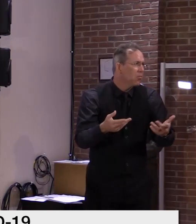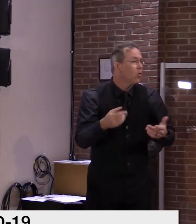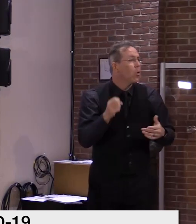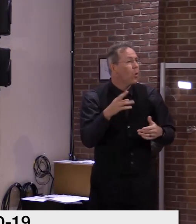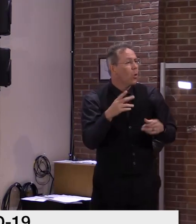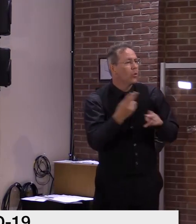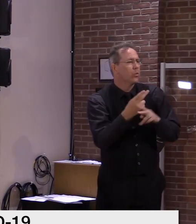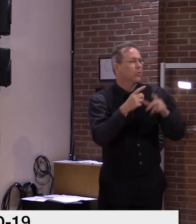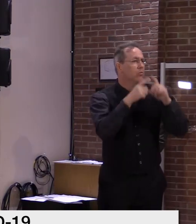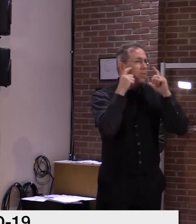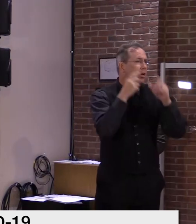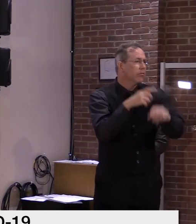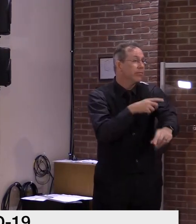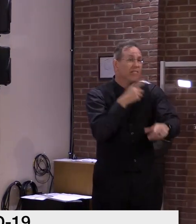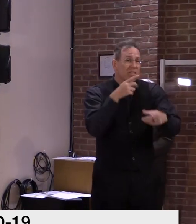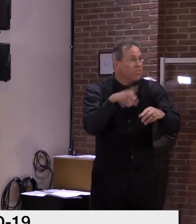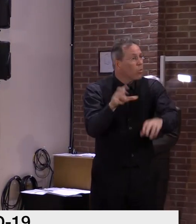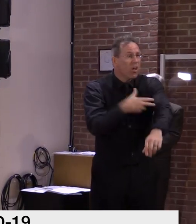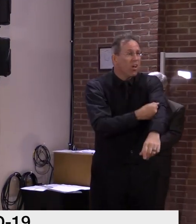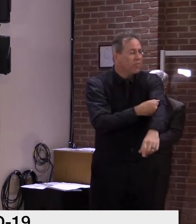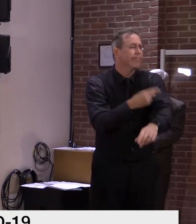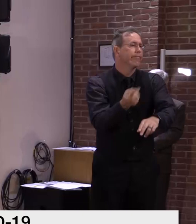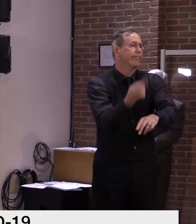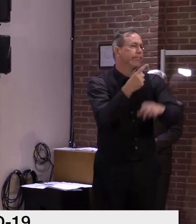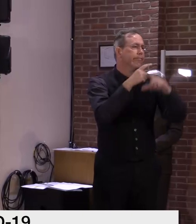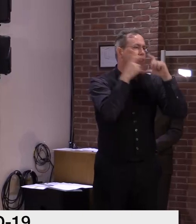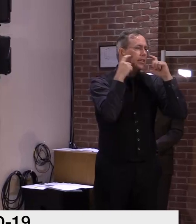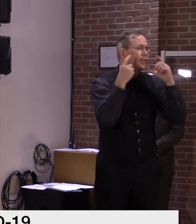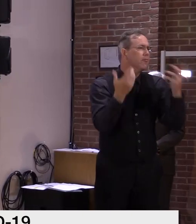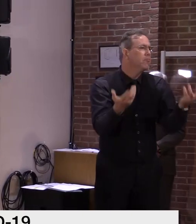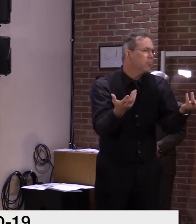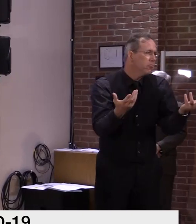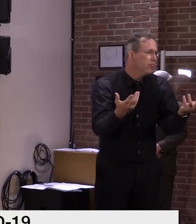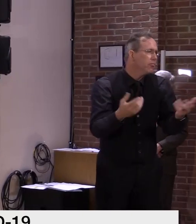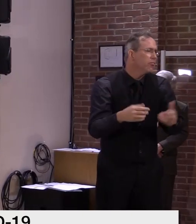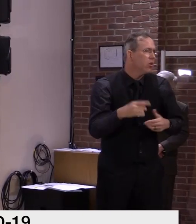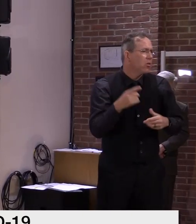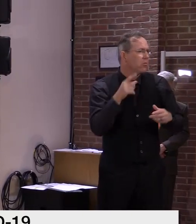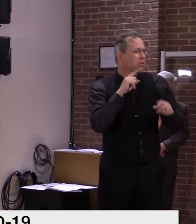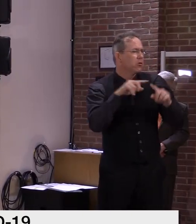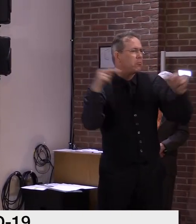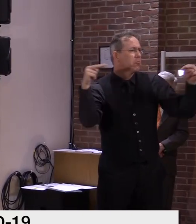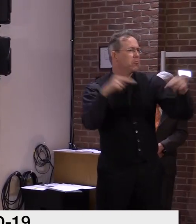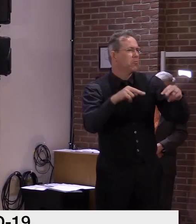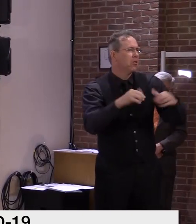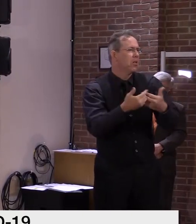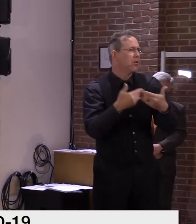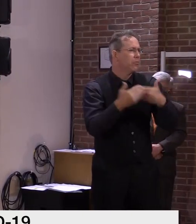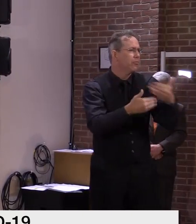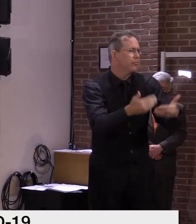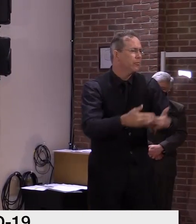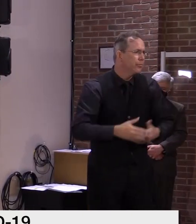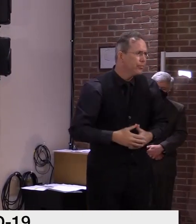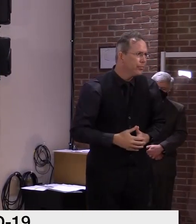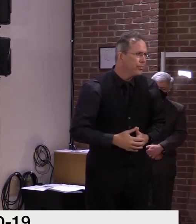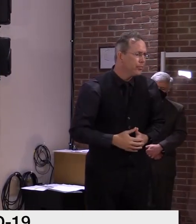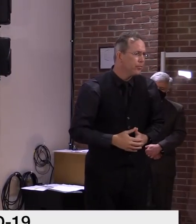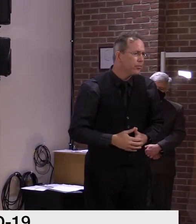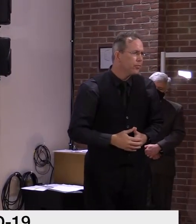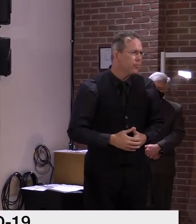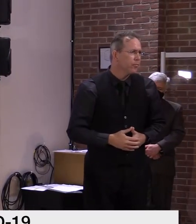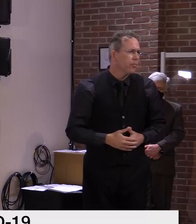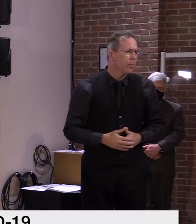this situation as well, but I don't have that information at this point. I was going to ask